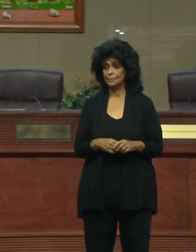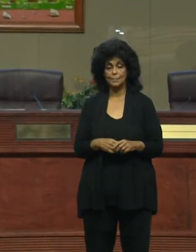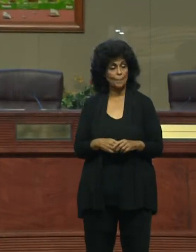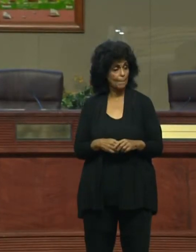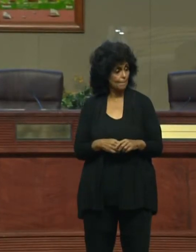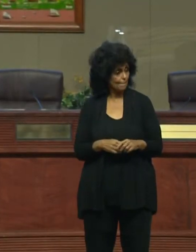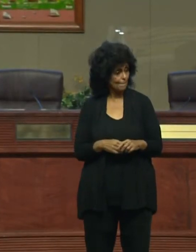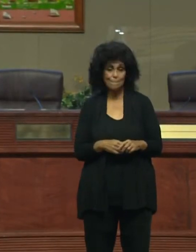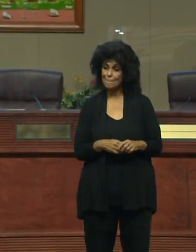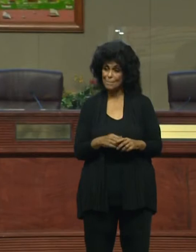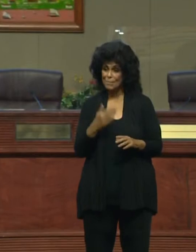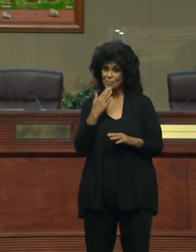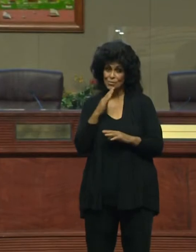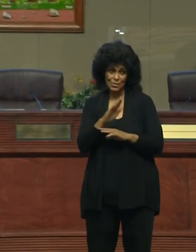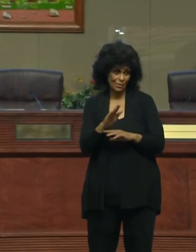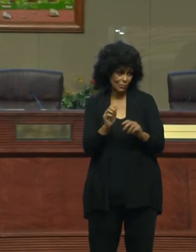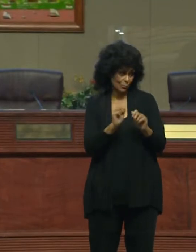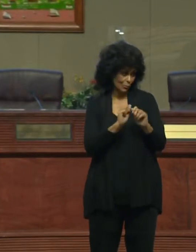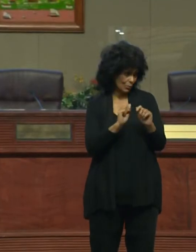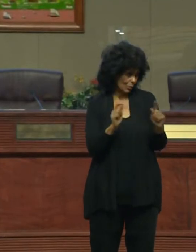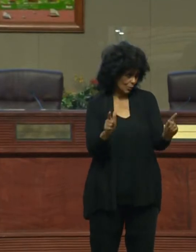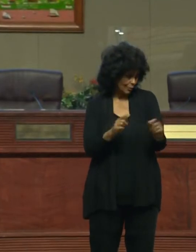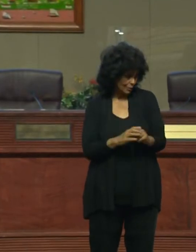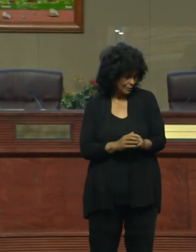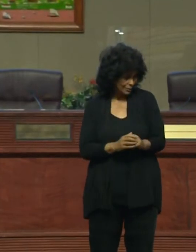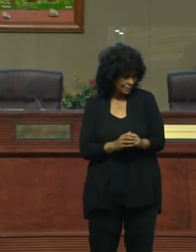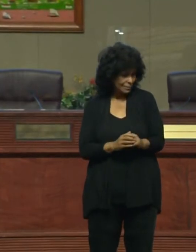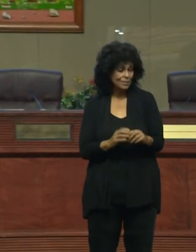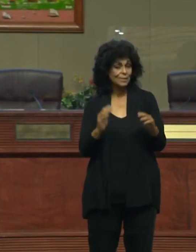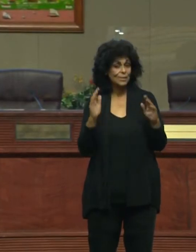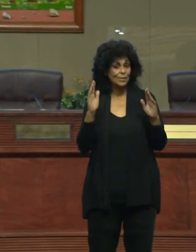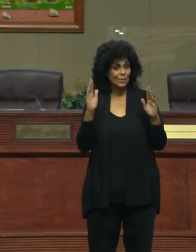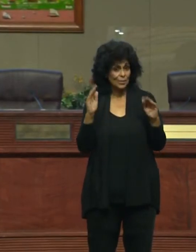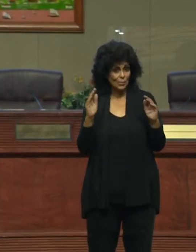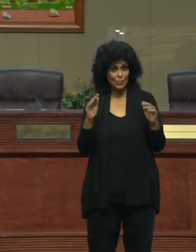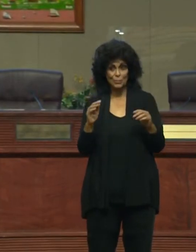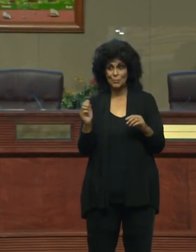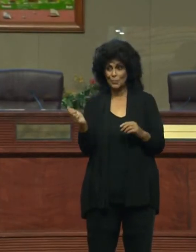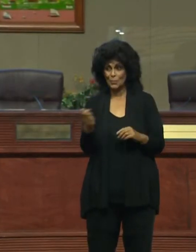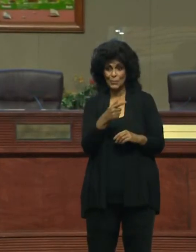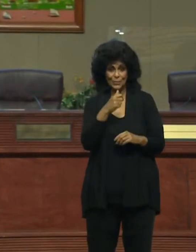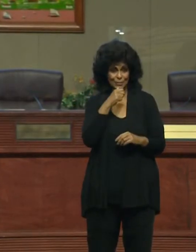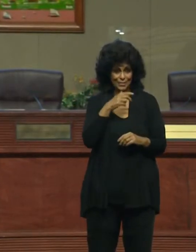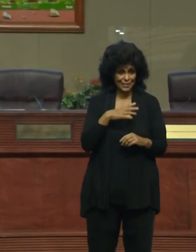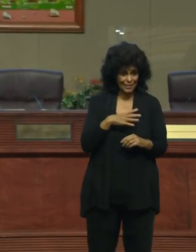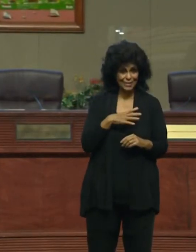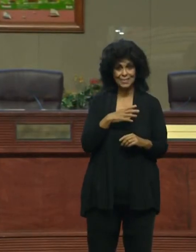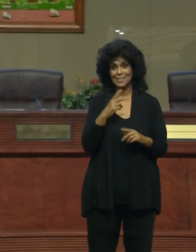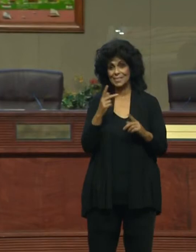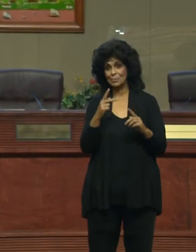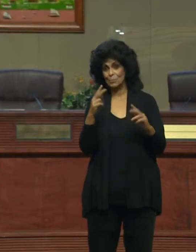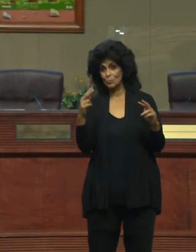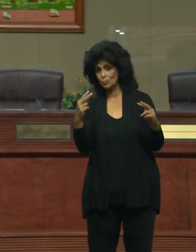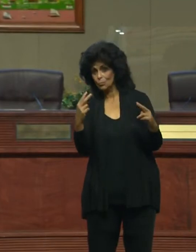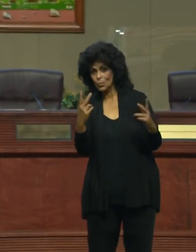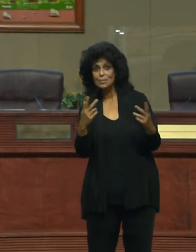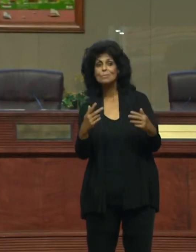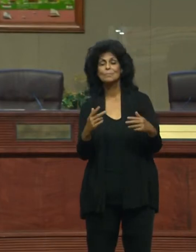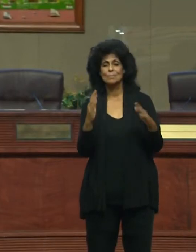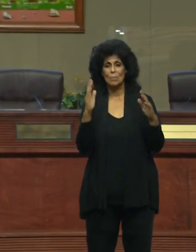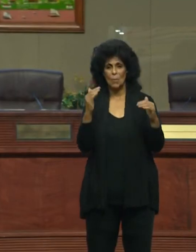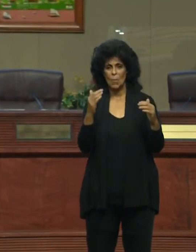All right, good afternoon to all of you. Hopefully to the ladies and others here in the audience, you had a good Mother's Day weekend.